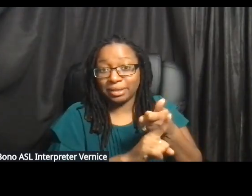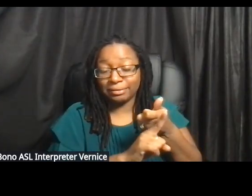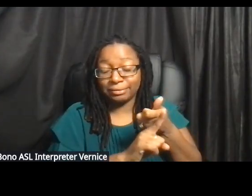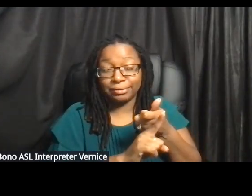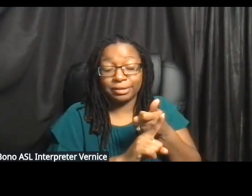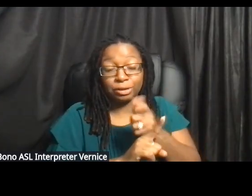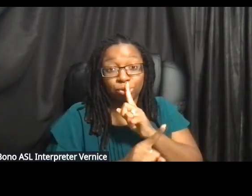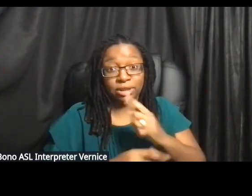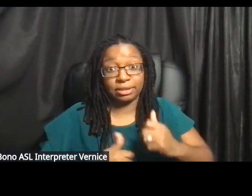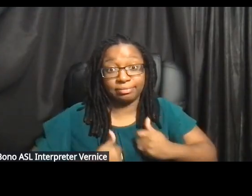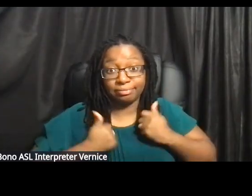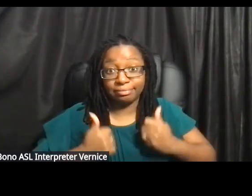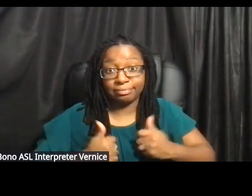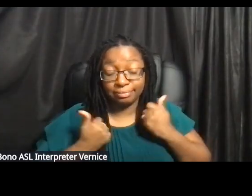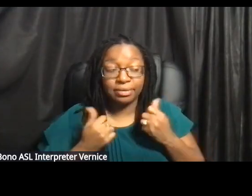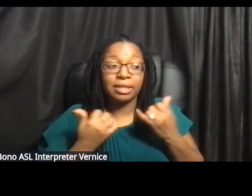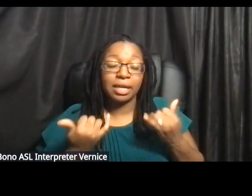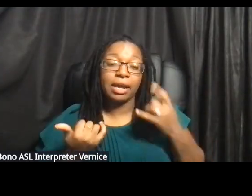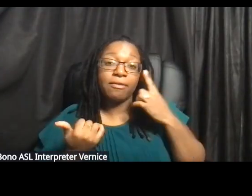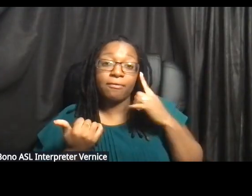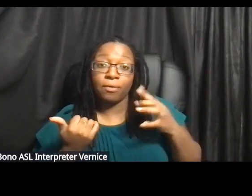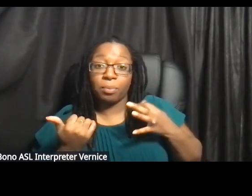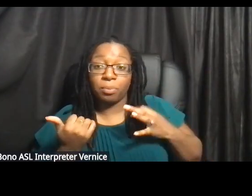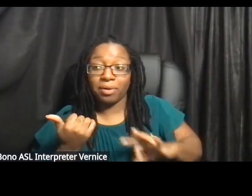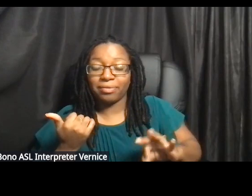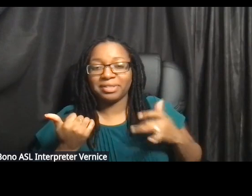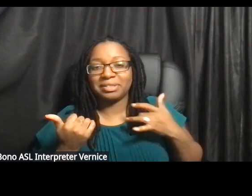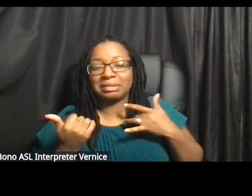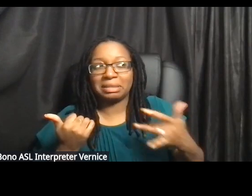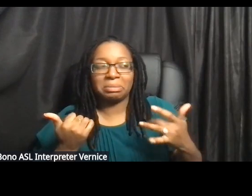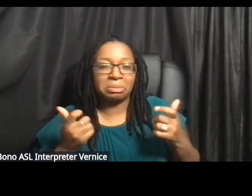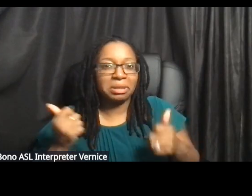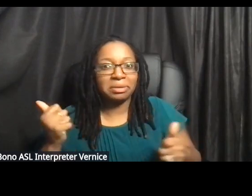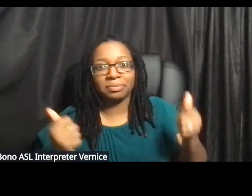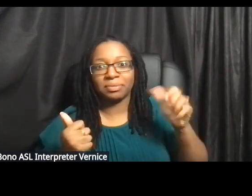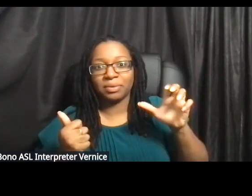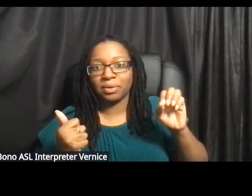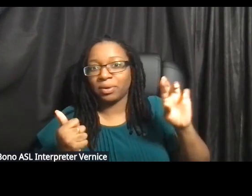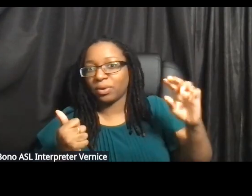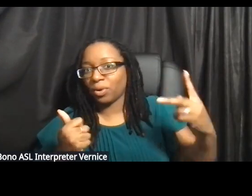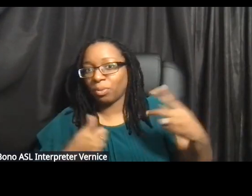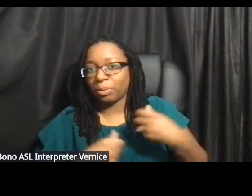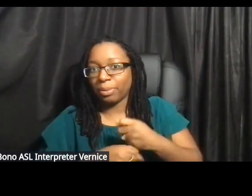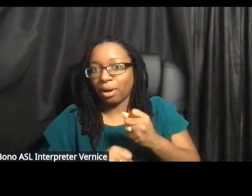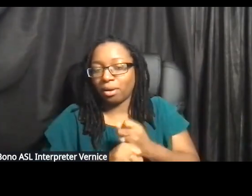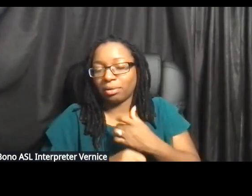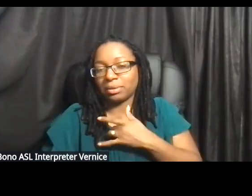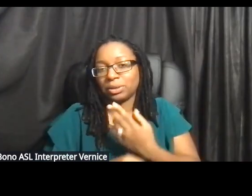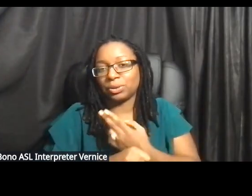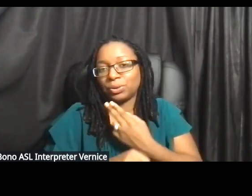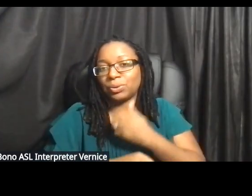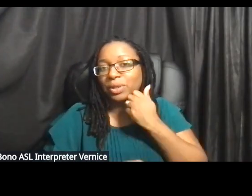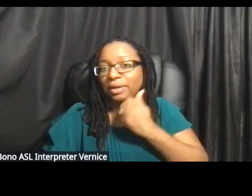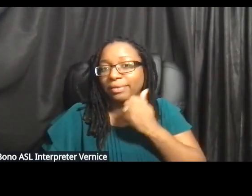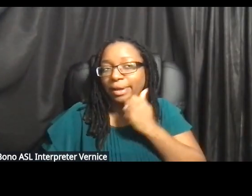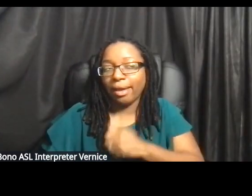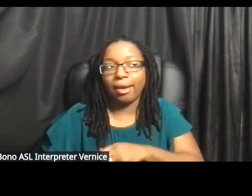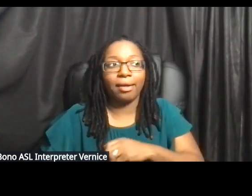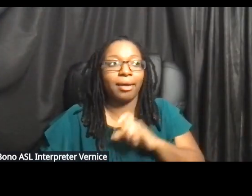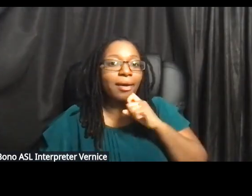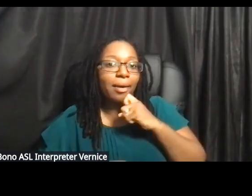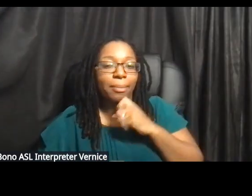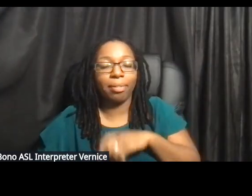source, usually for-profit, usually corporate products that a lot of us use every day, right? Like programs made by Apple and Google